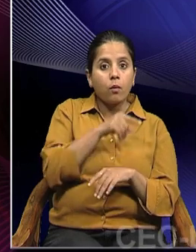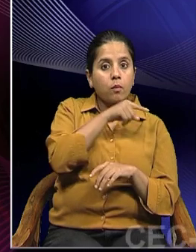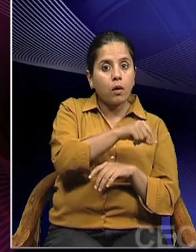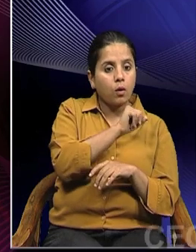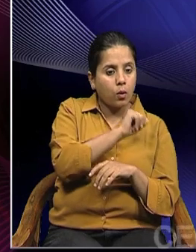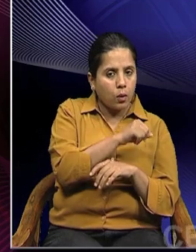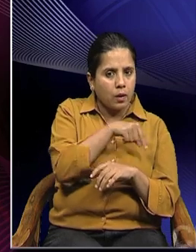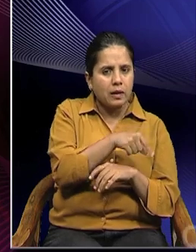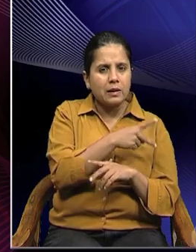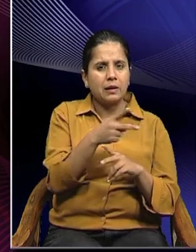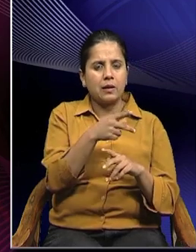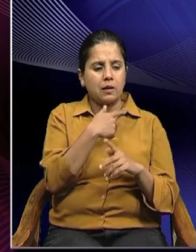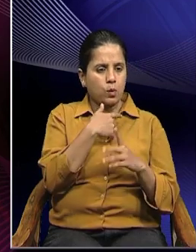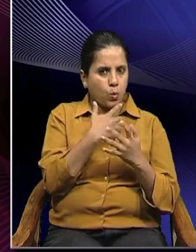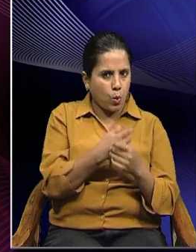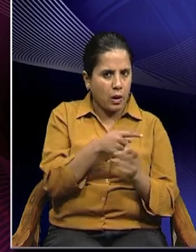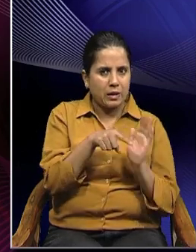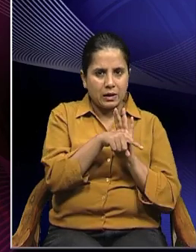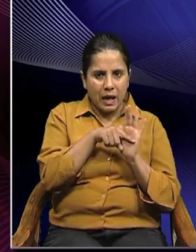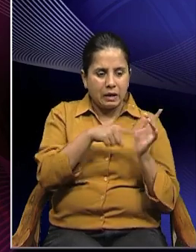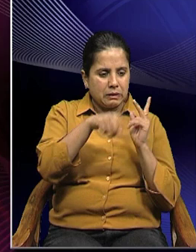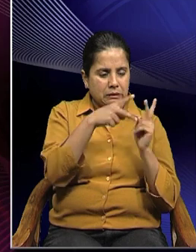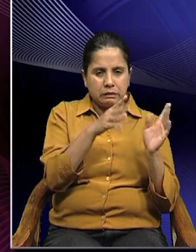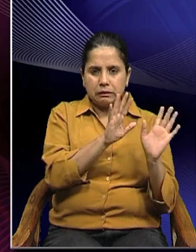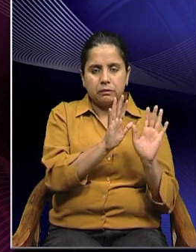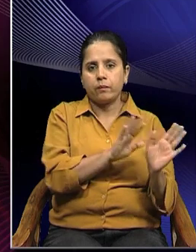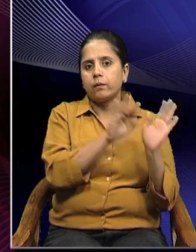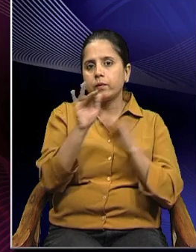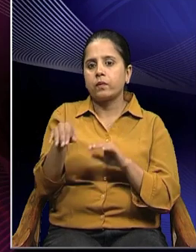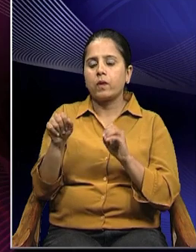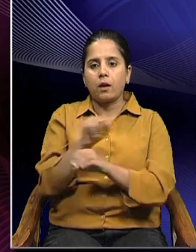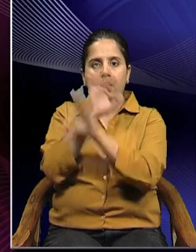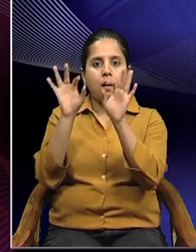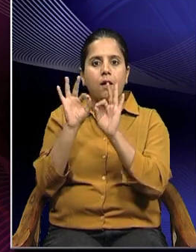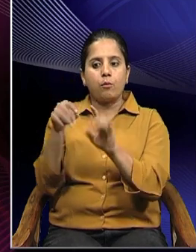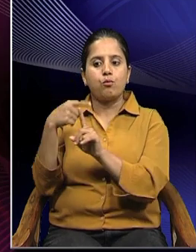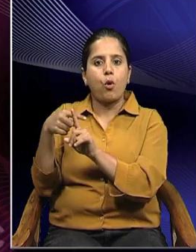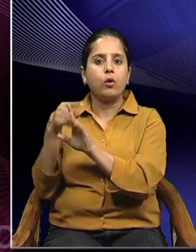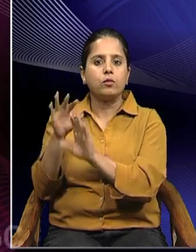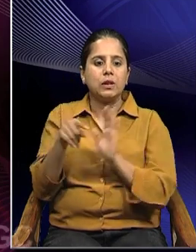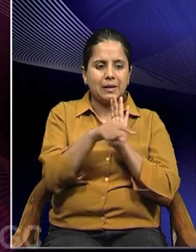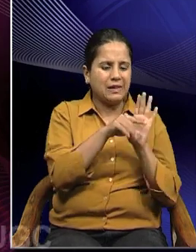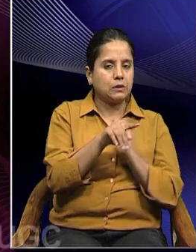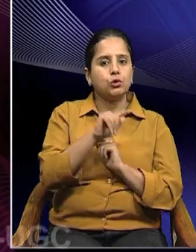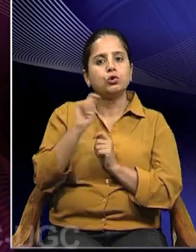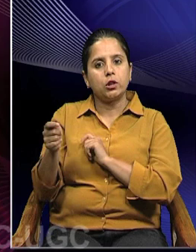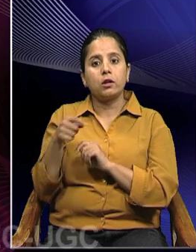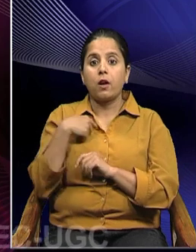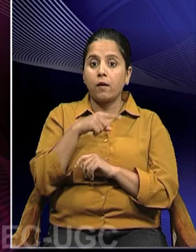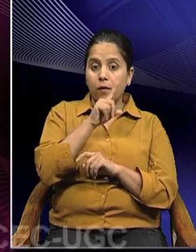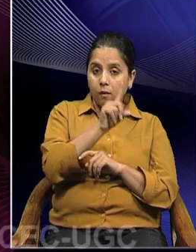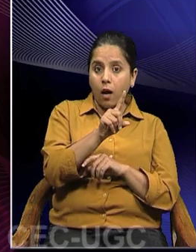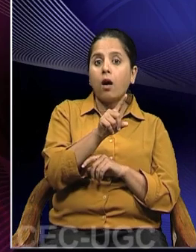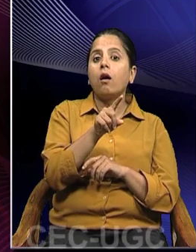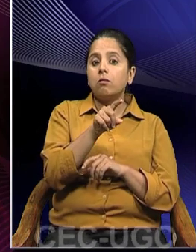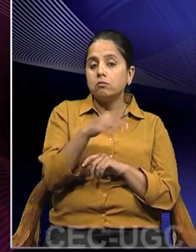tamas, or what you call as negergy or negative energy, to light or synergy. So we believe into 1 and 111. And when